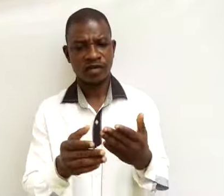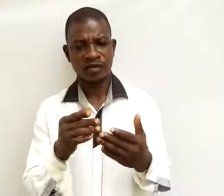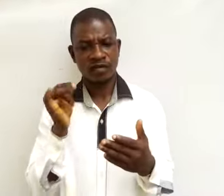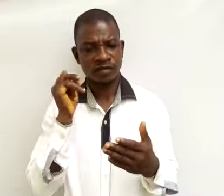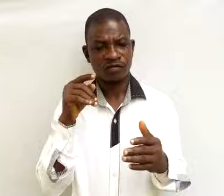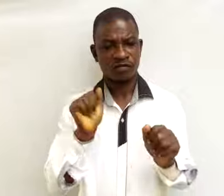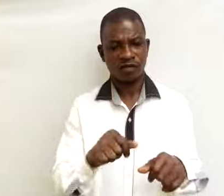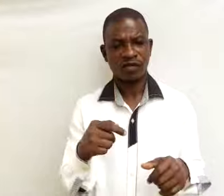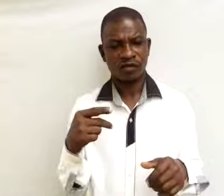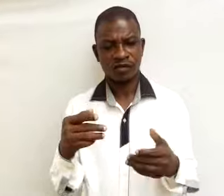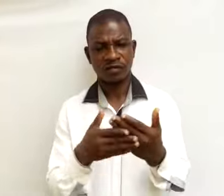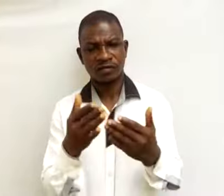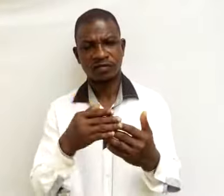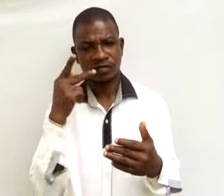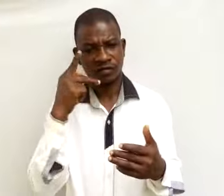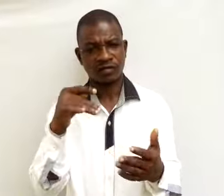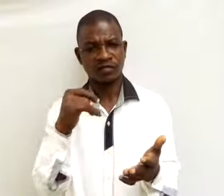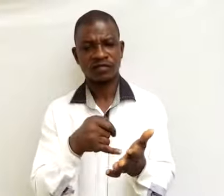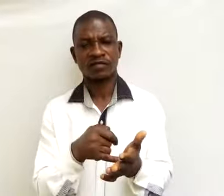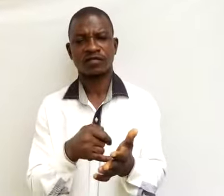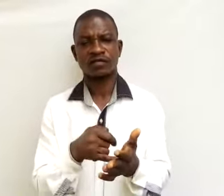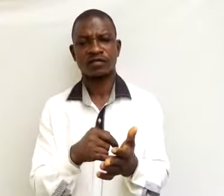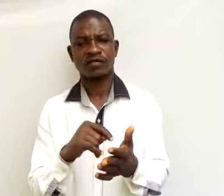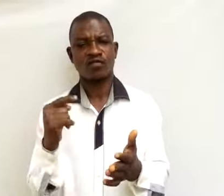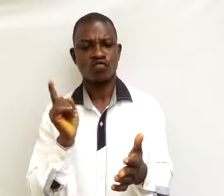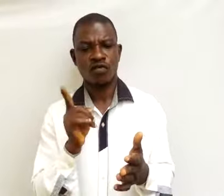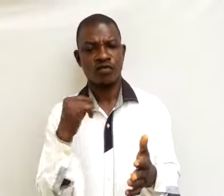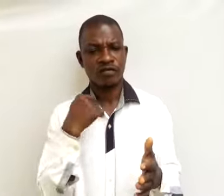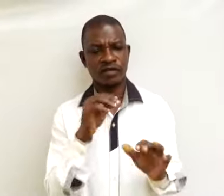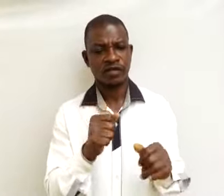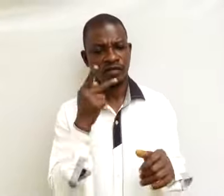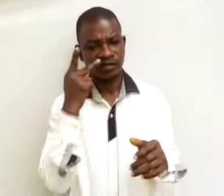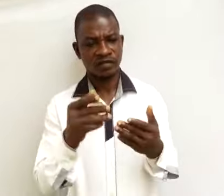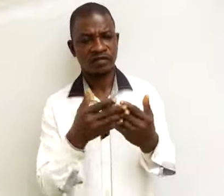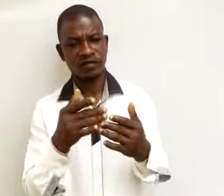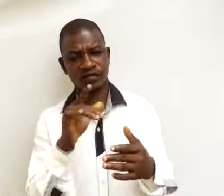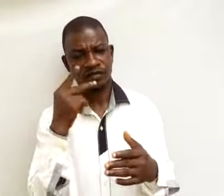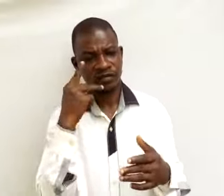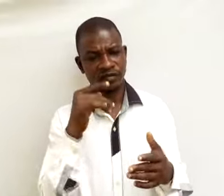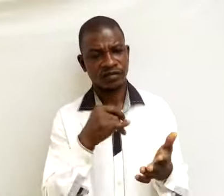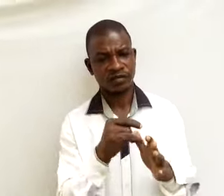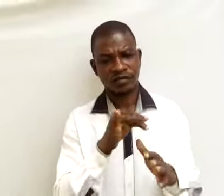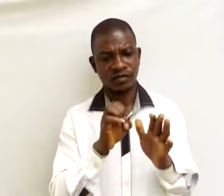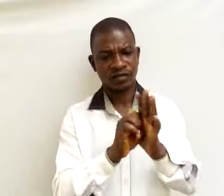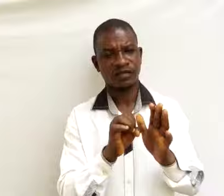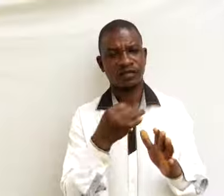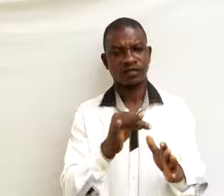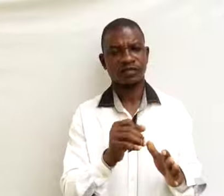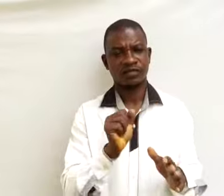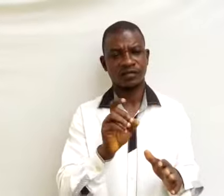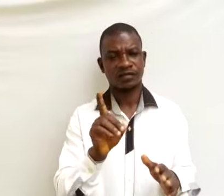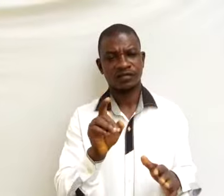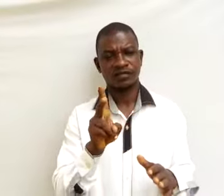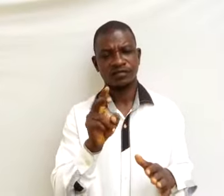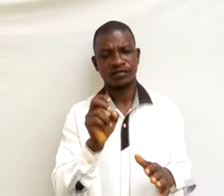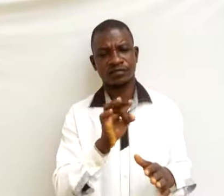can easily see it. Where we can easily see it is an example of adverbial clause. So that